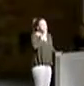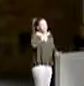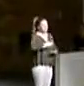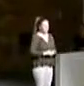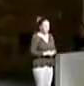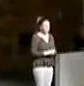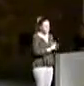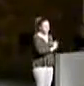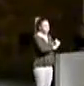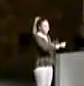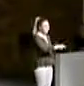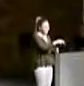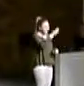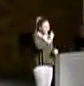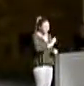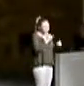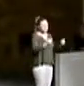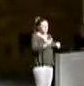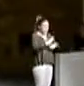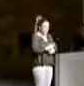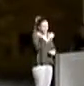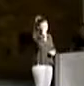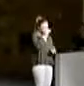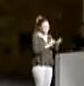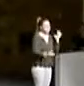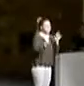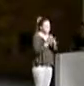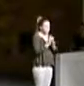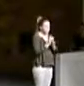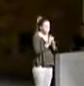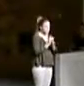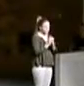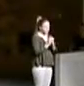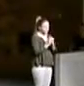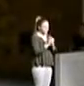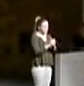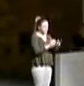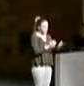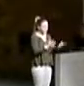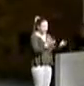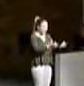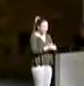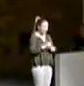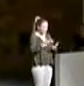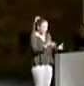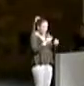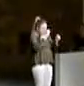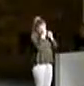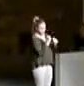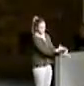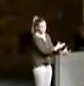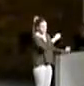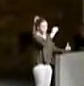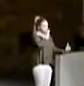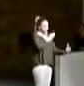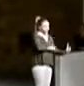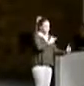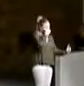from God, today came to know Jesus. And I'm going to get on the top of my roof and scream with joy because she is